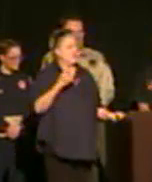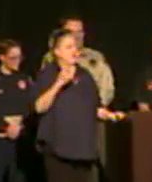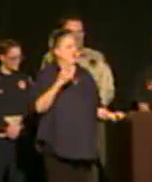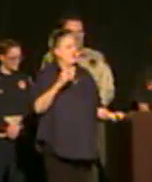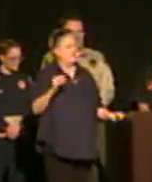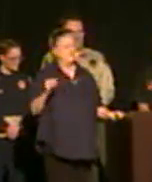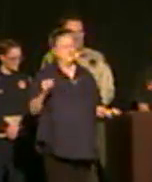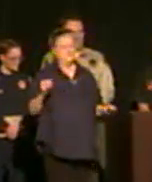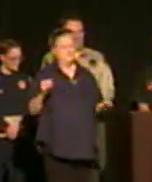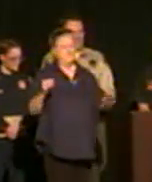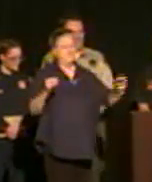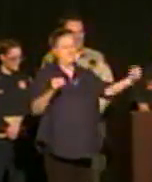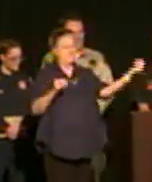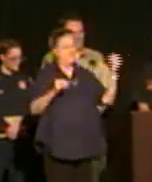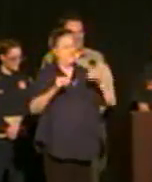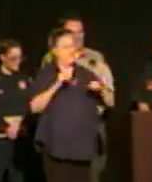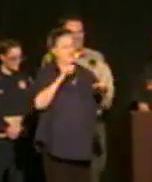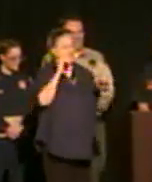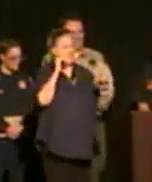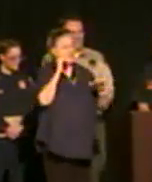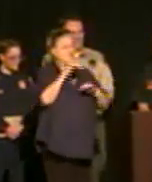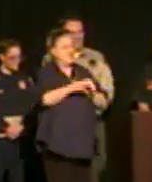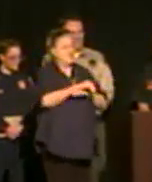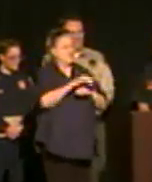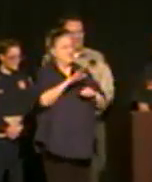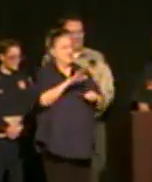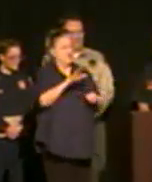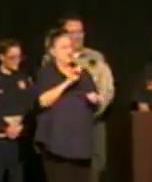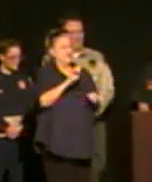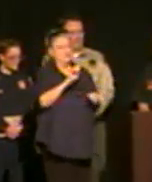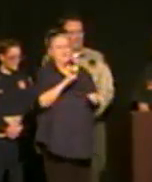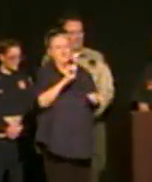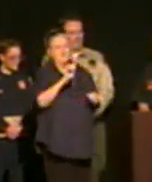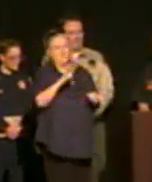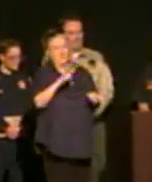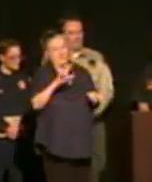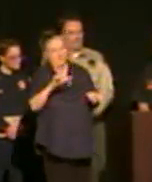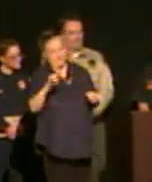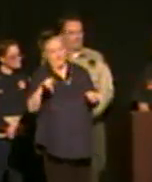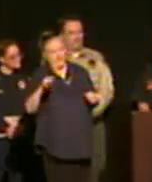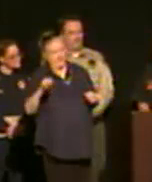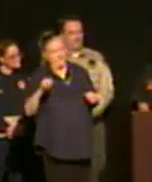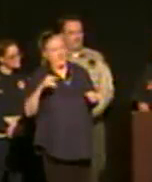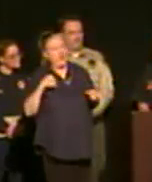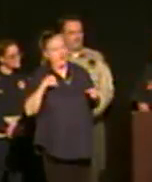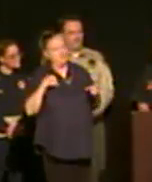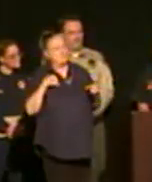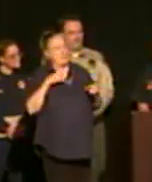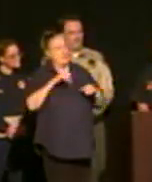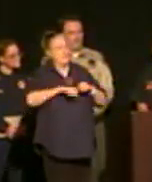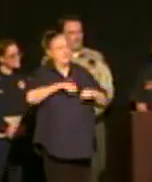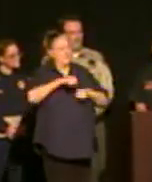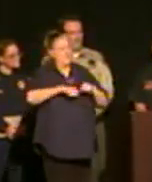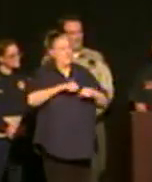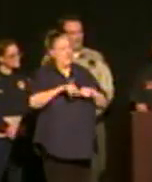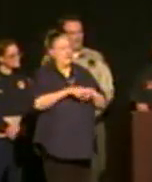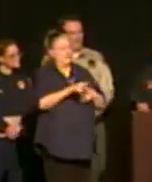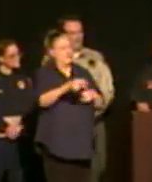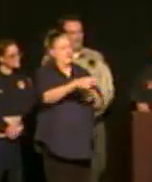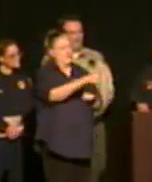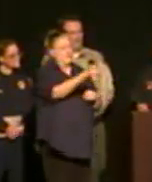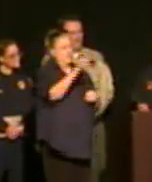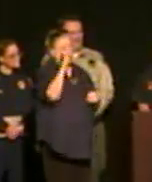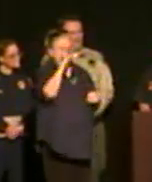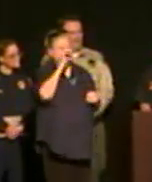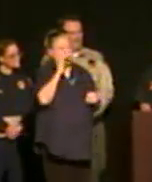Last night at 5:43 p.m., I was on the bike trail looking for my cat, and